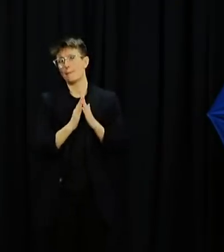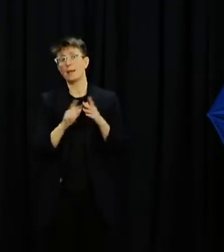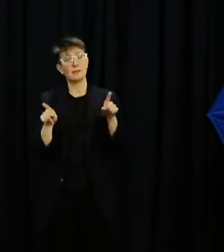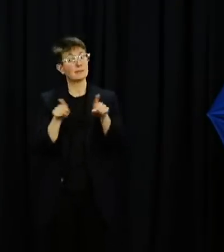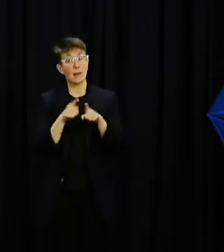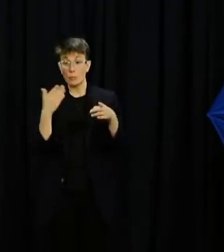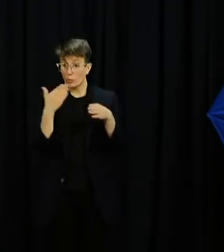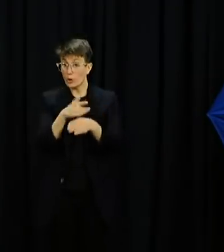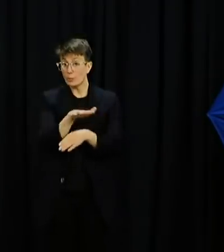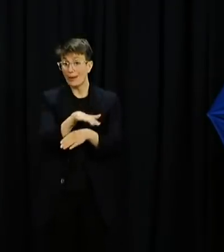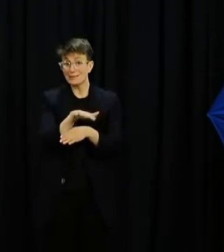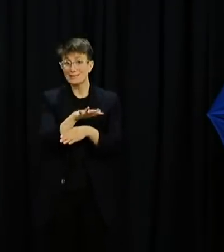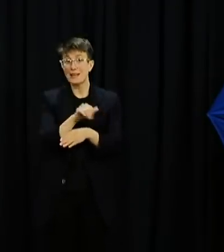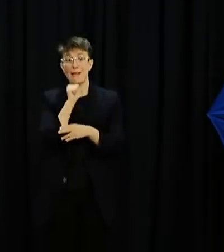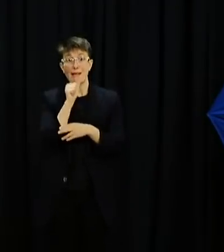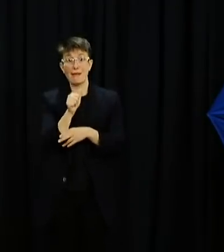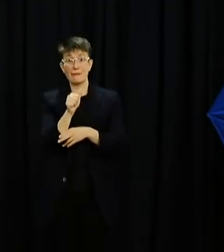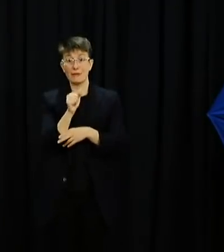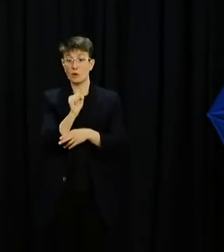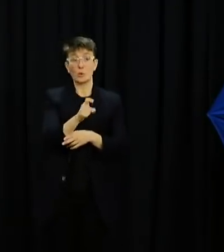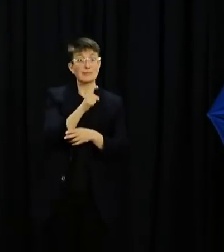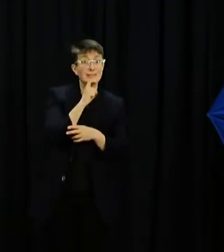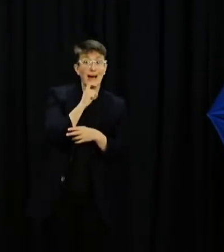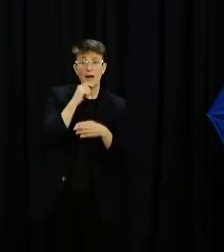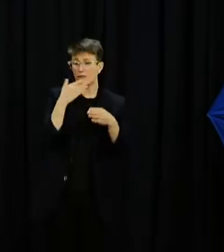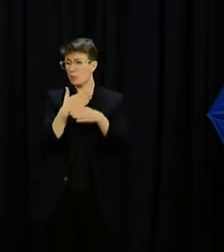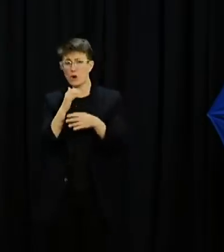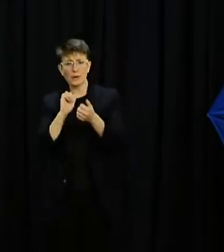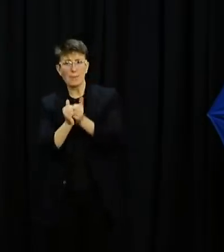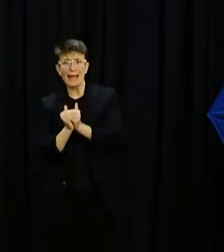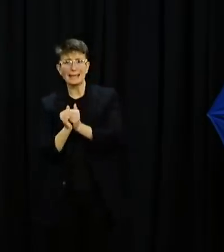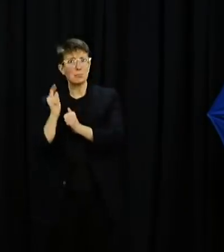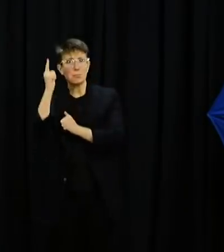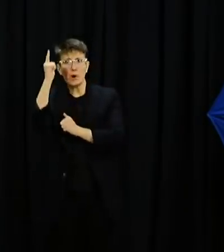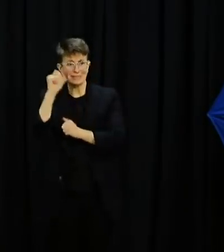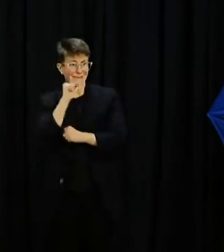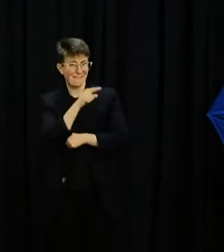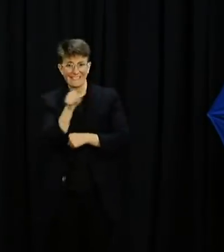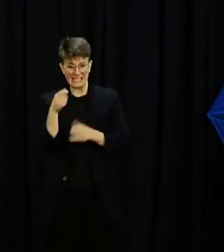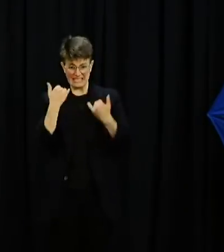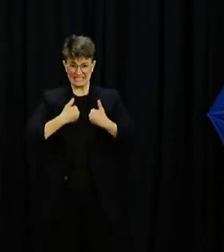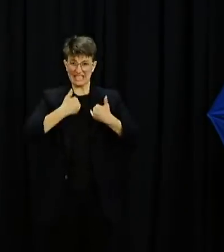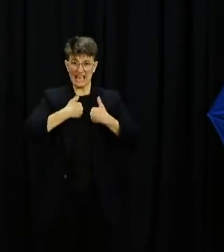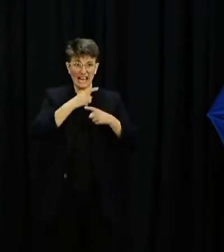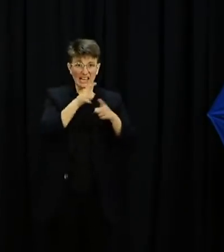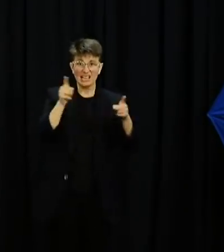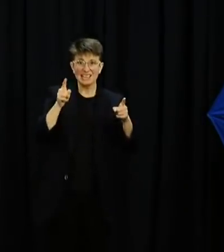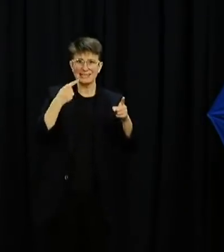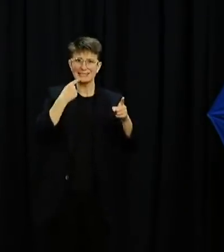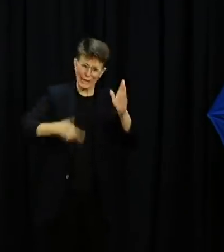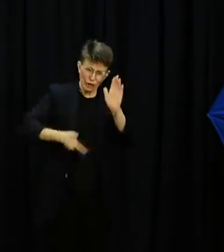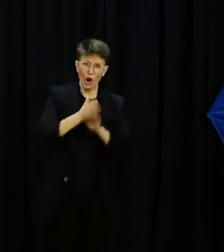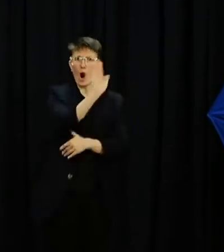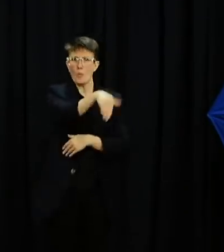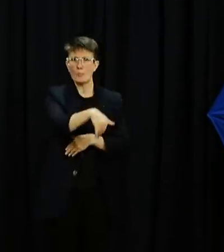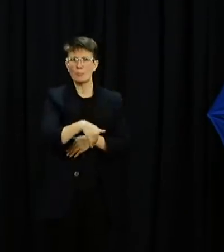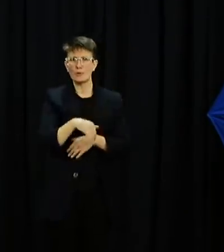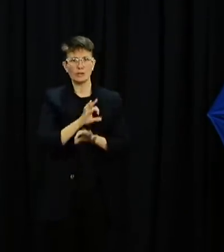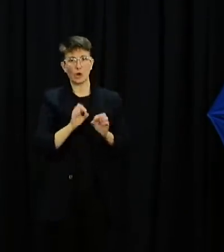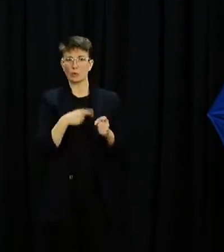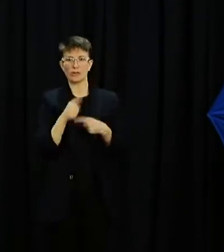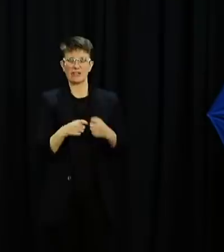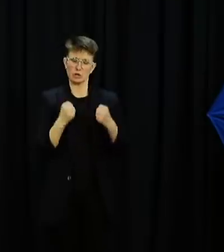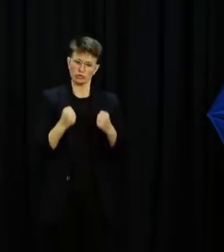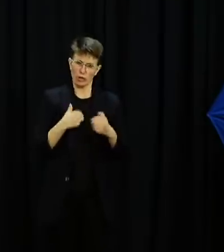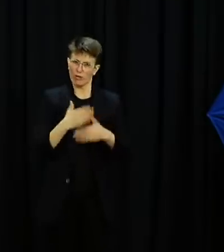you are unwell, send your workmate home. No one needs people to be a trooper. We need them to think about others and be